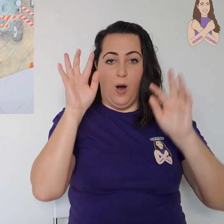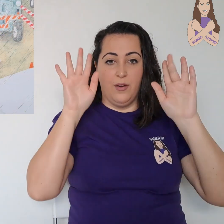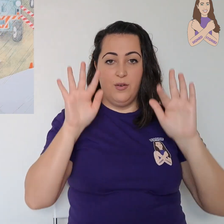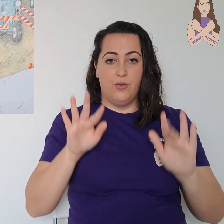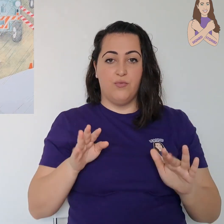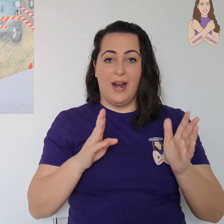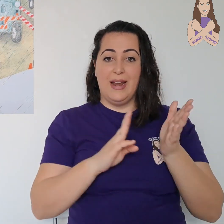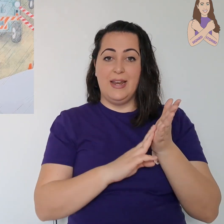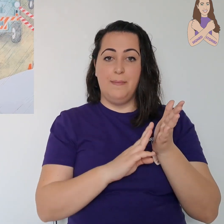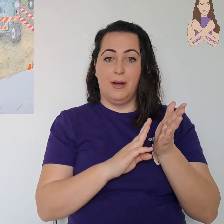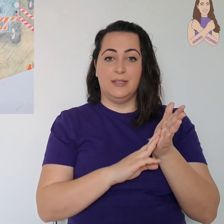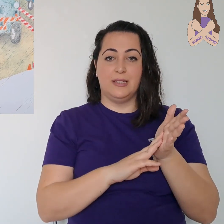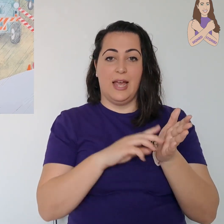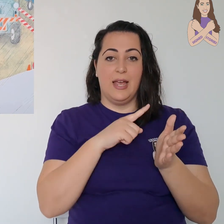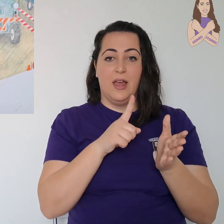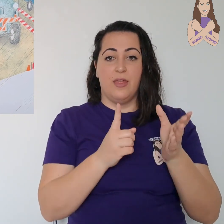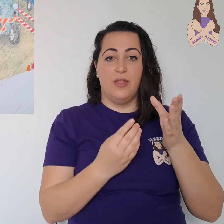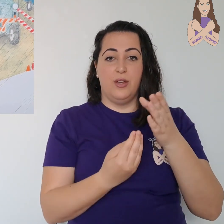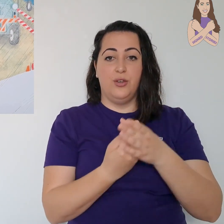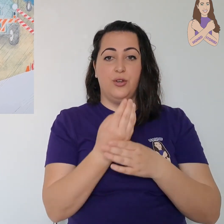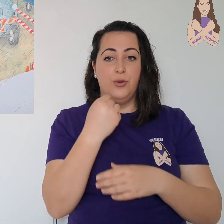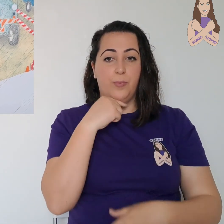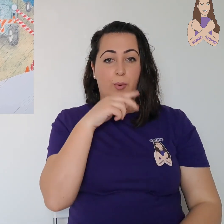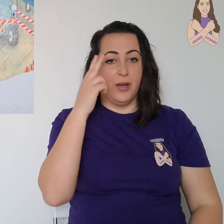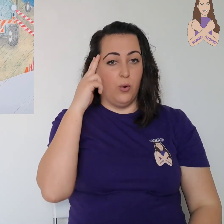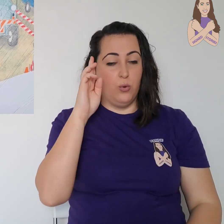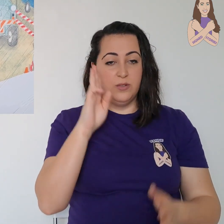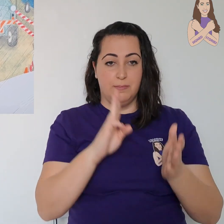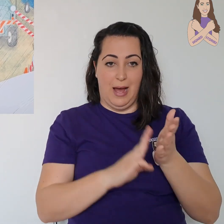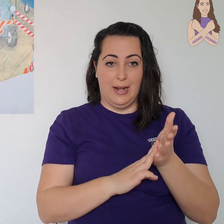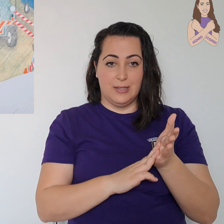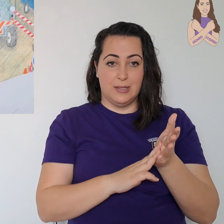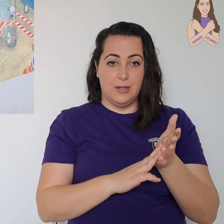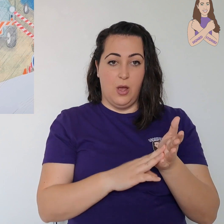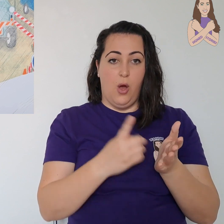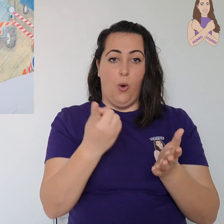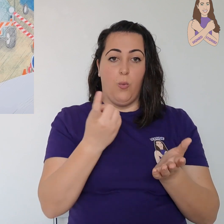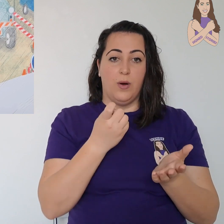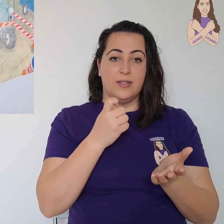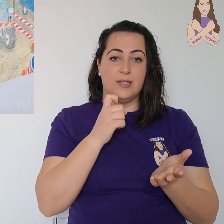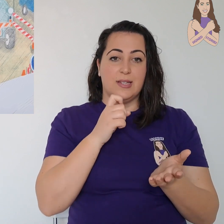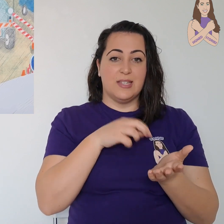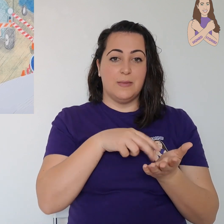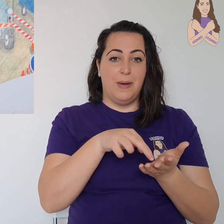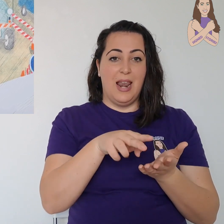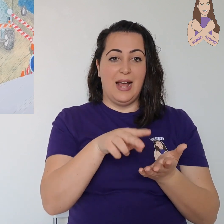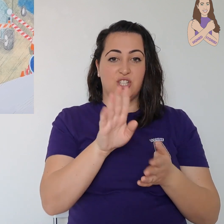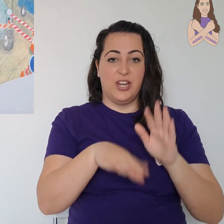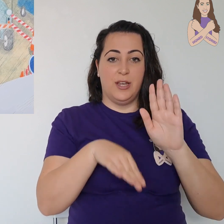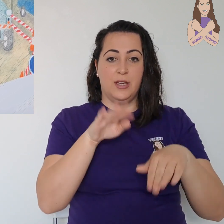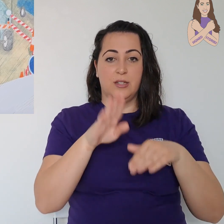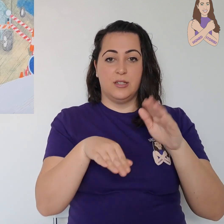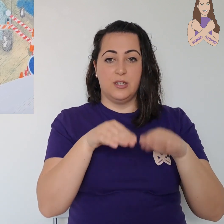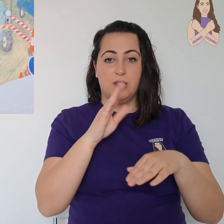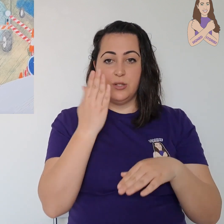One rainy Monday, the new boy called Matt was splashing to